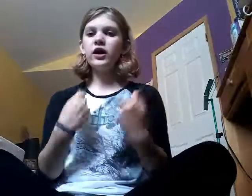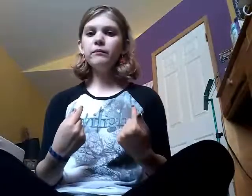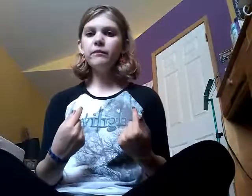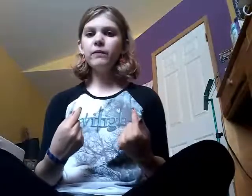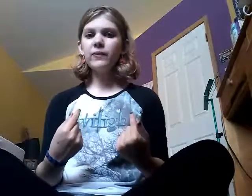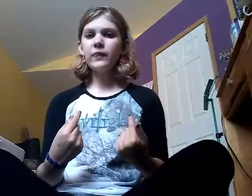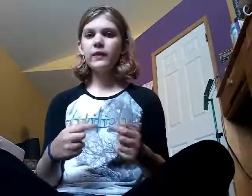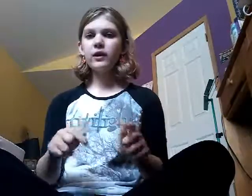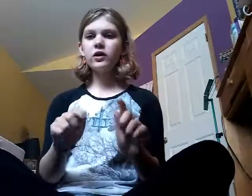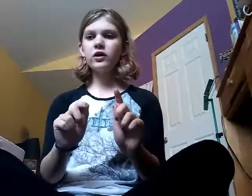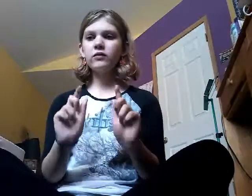come, and go.